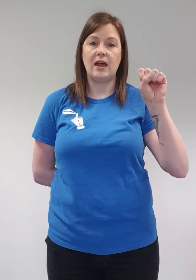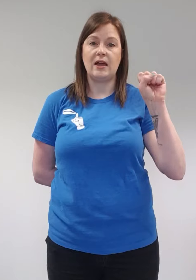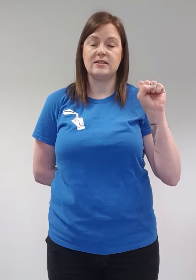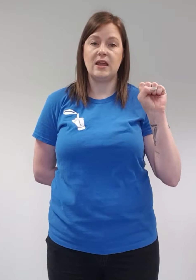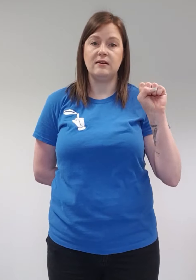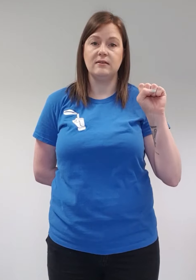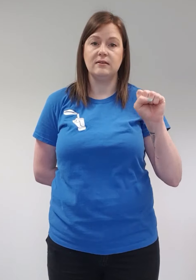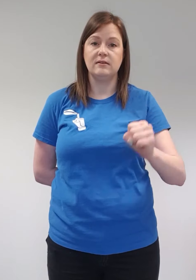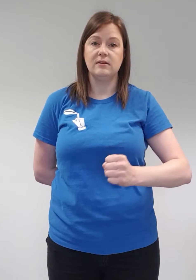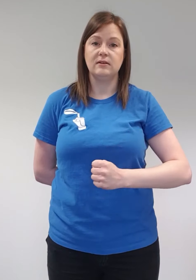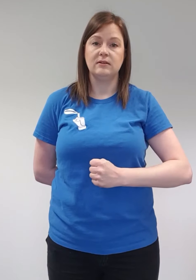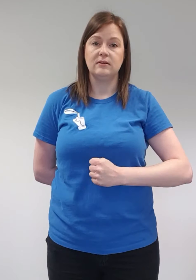And again,